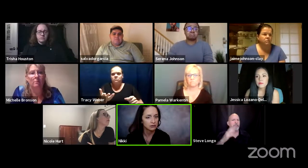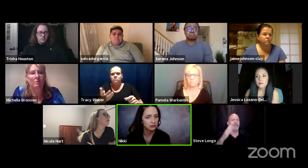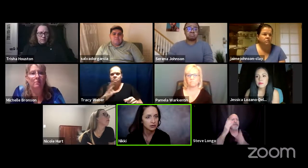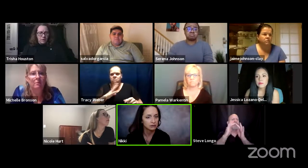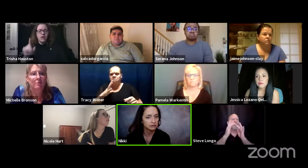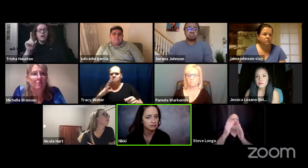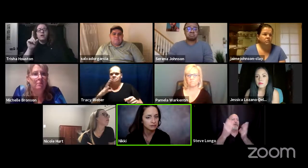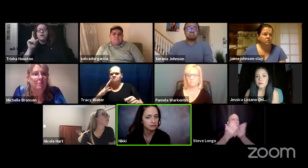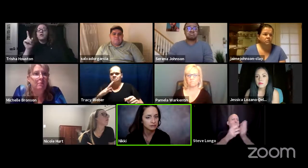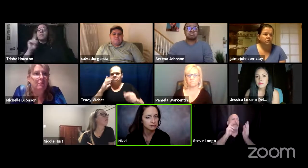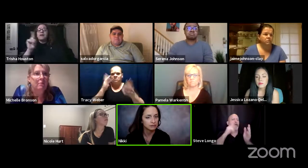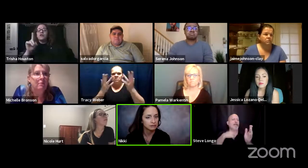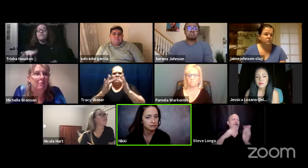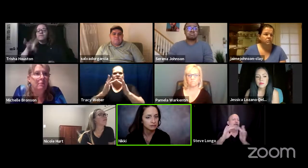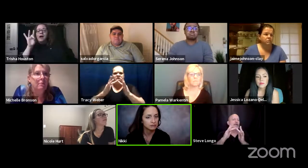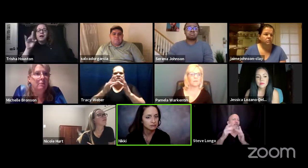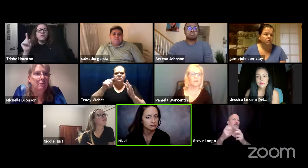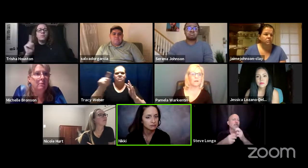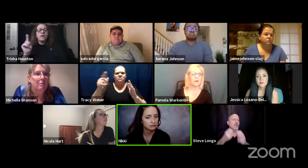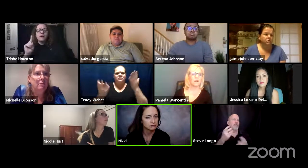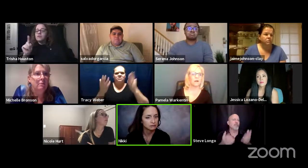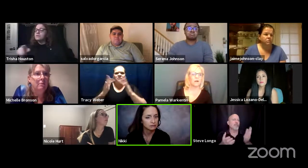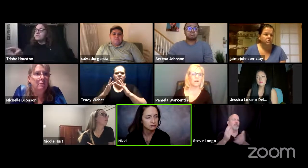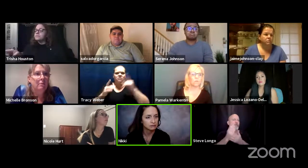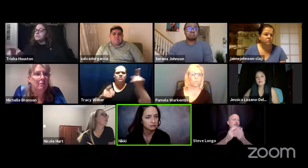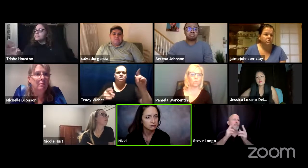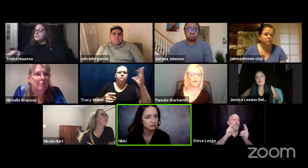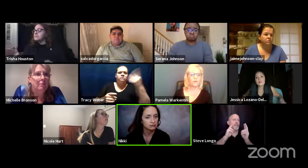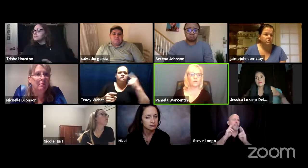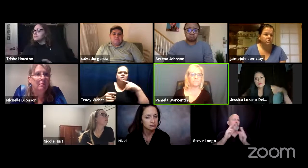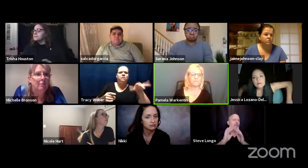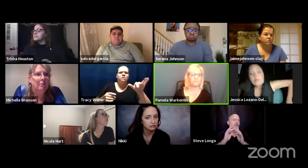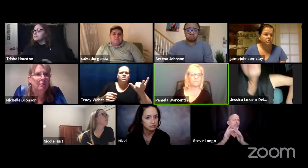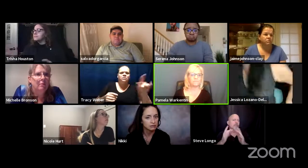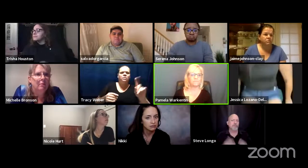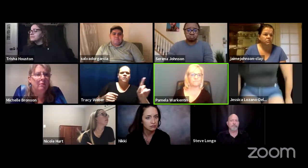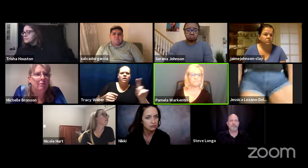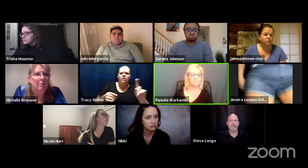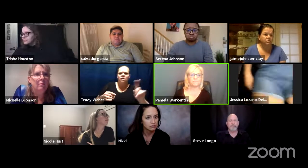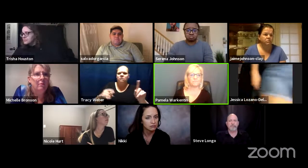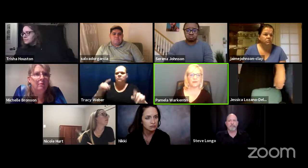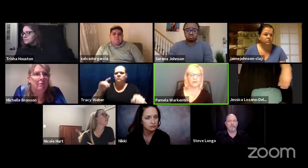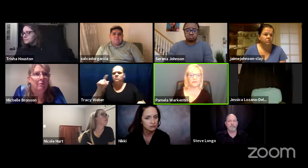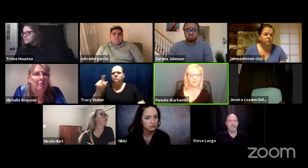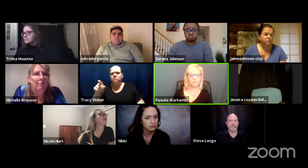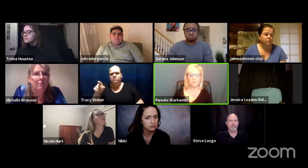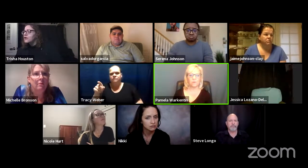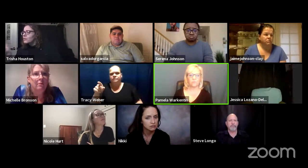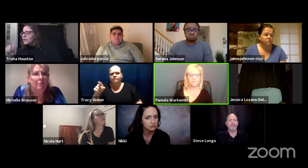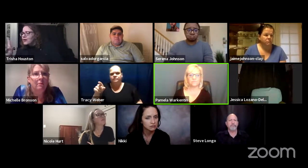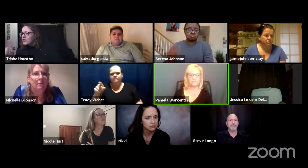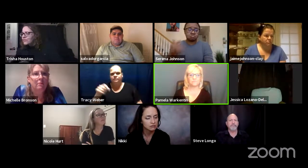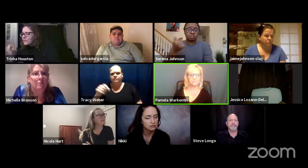Okay. Where do you find it? One moment.